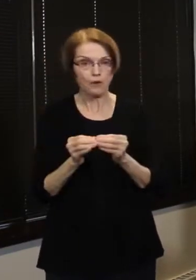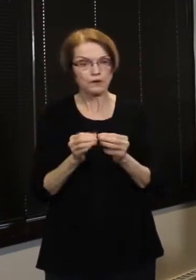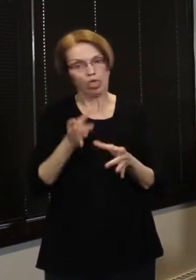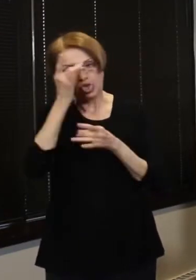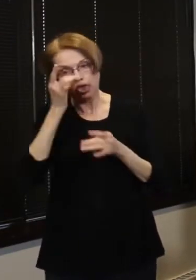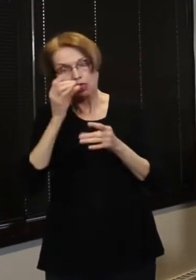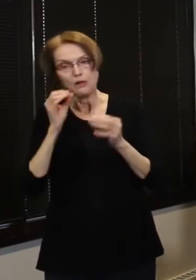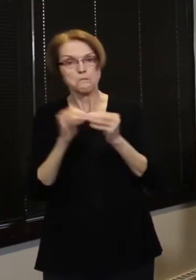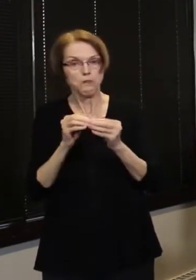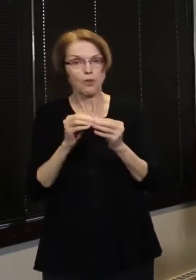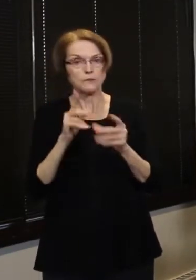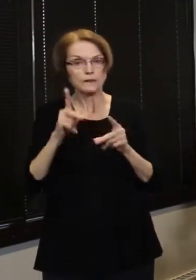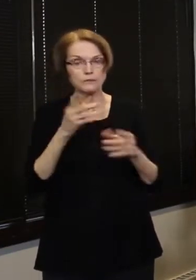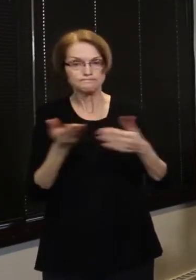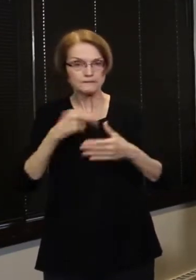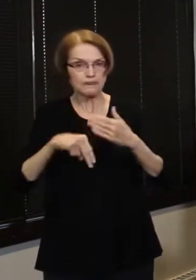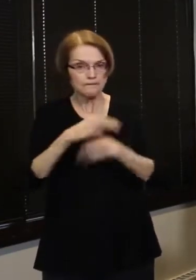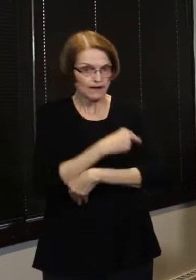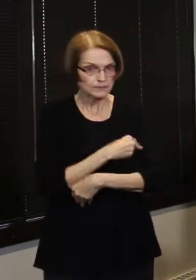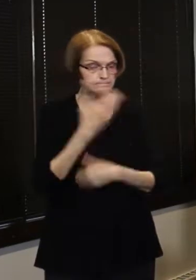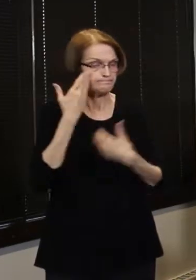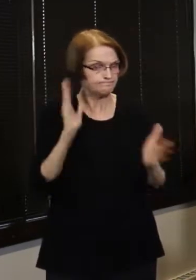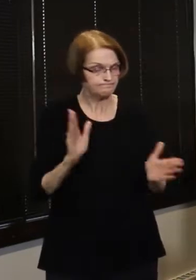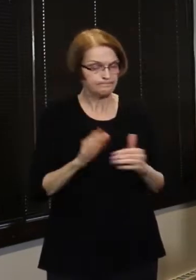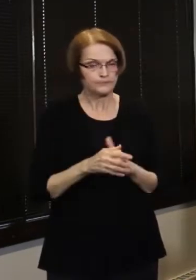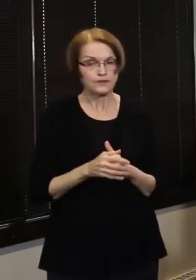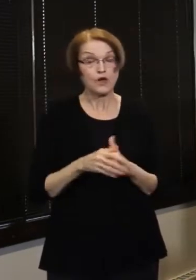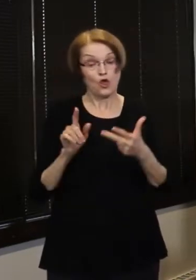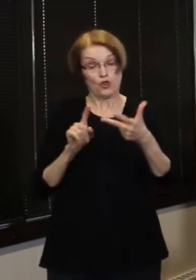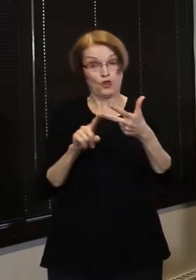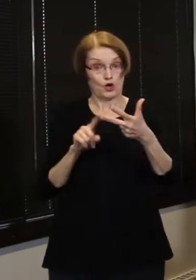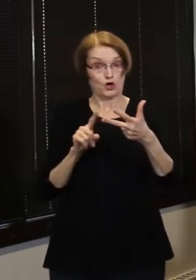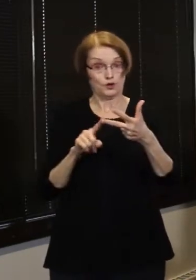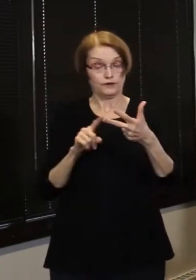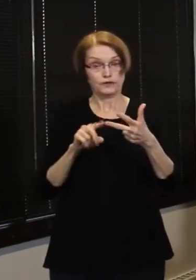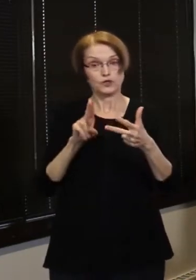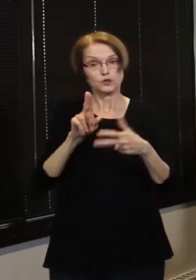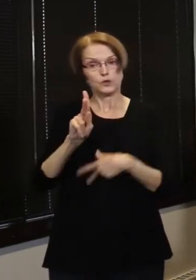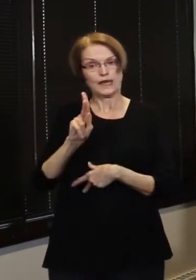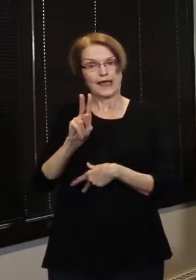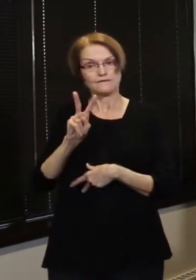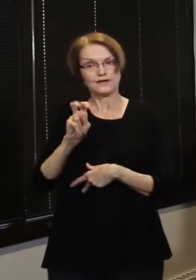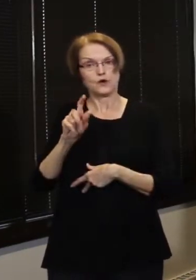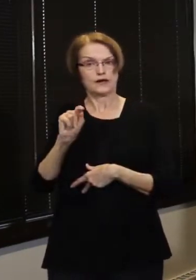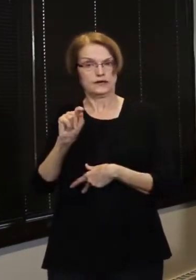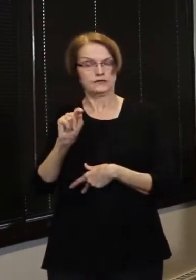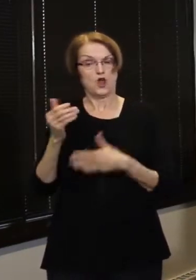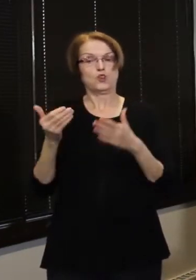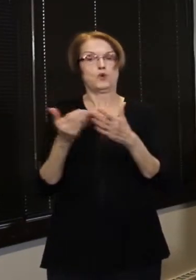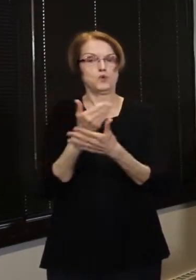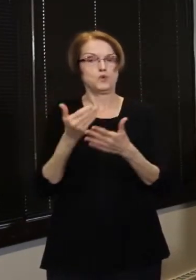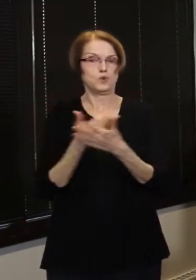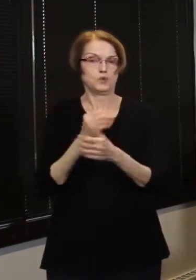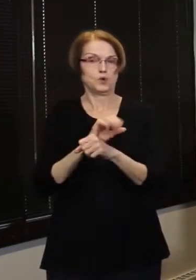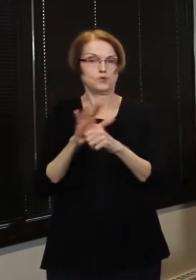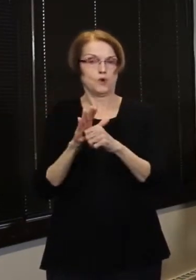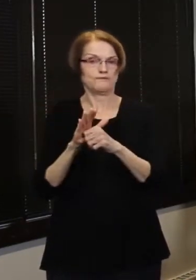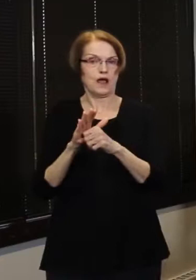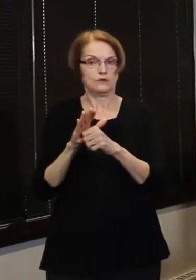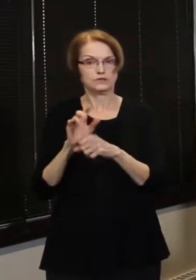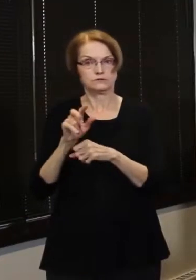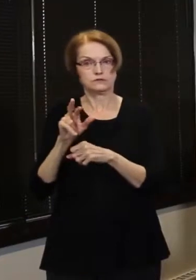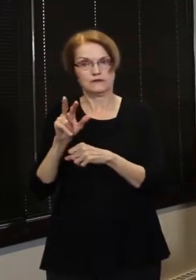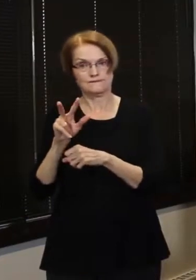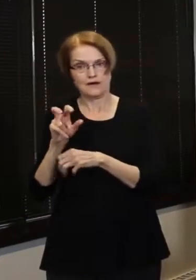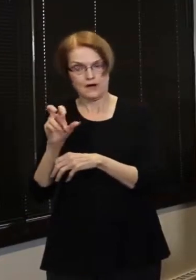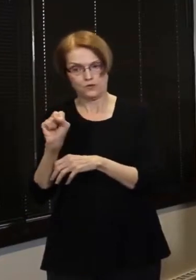that. And then there's the third thing, which is the UK variant of the coronavirus, which is